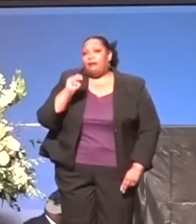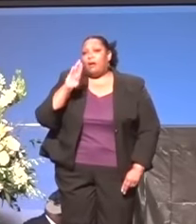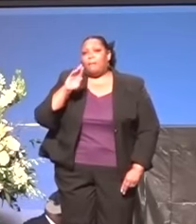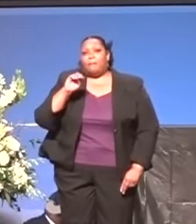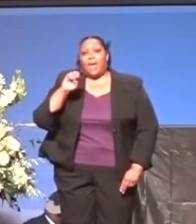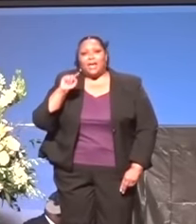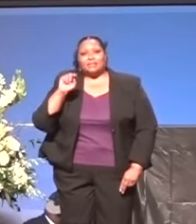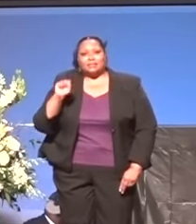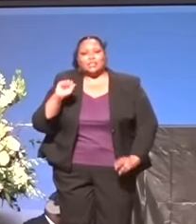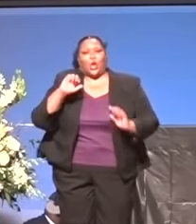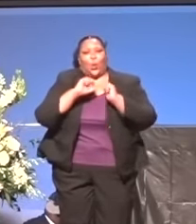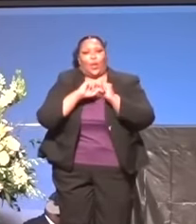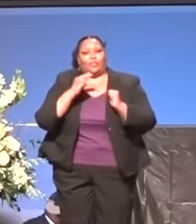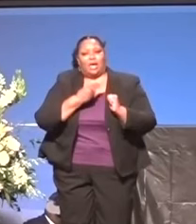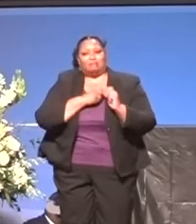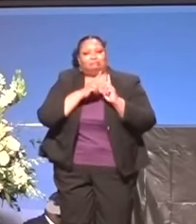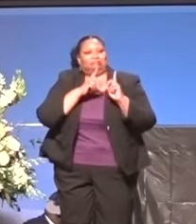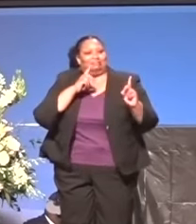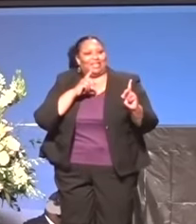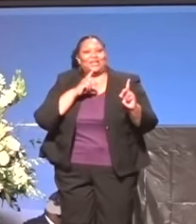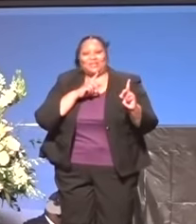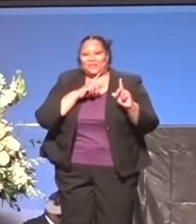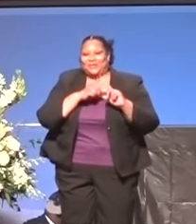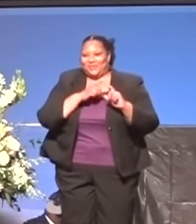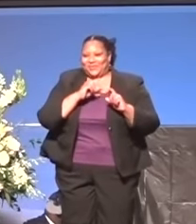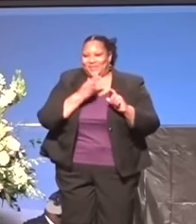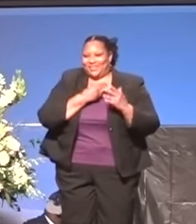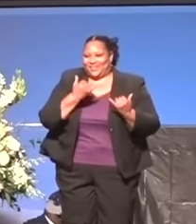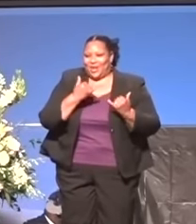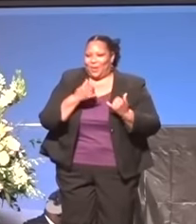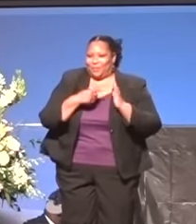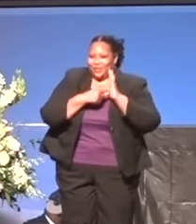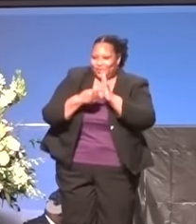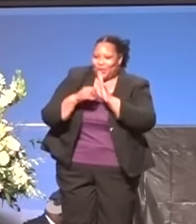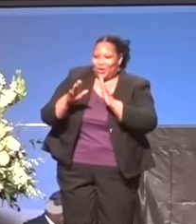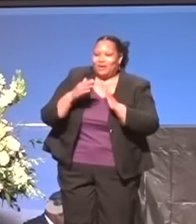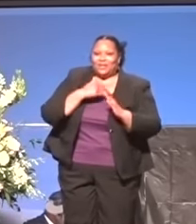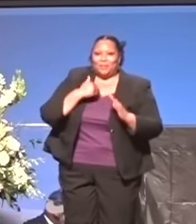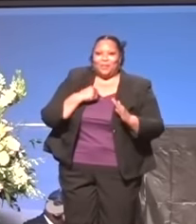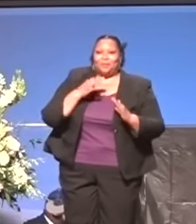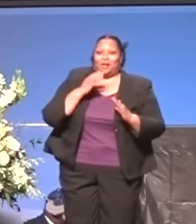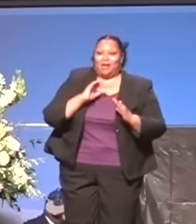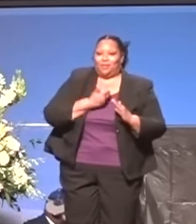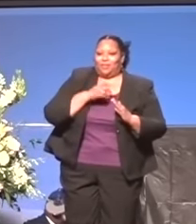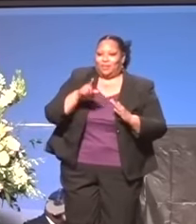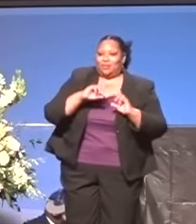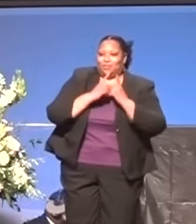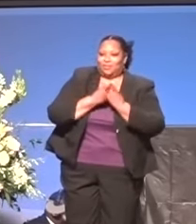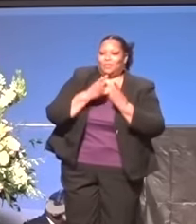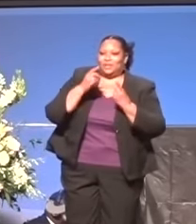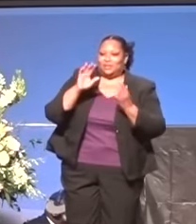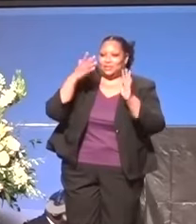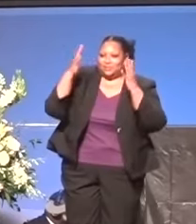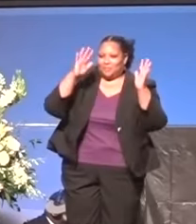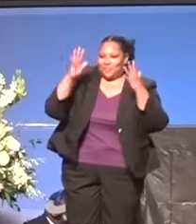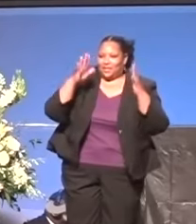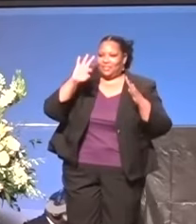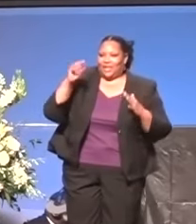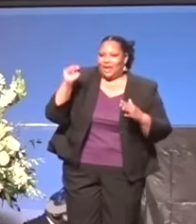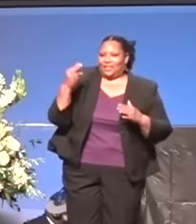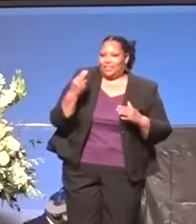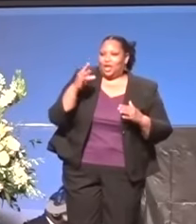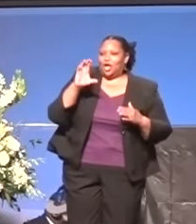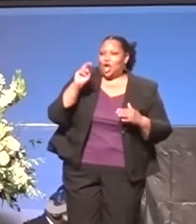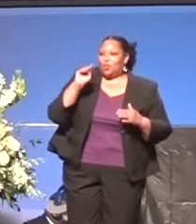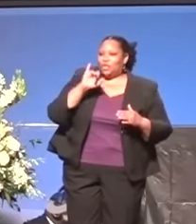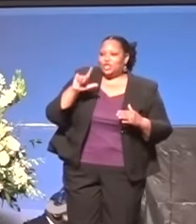She has traversed some distance. Would you please show her and the members of the CBC some love? Would you please stand? This is my congressional district. I want